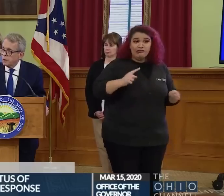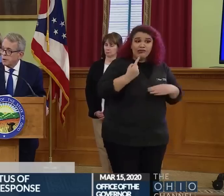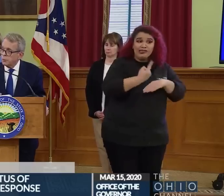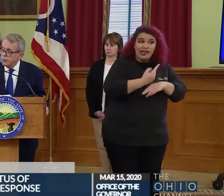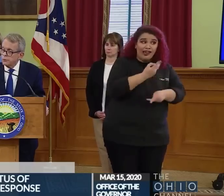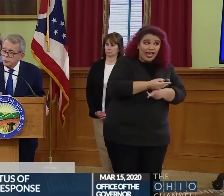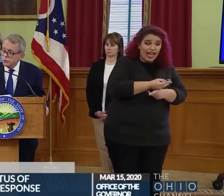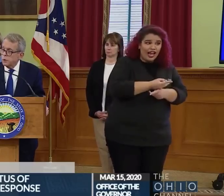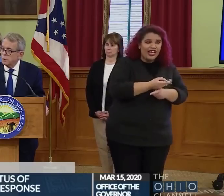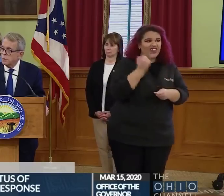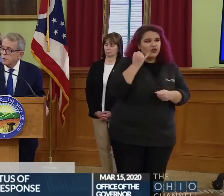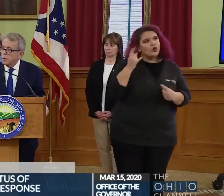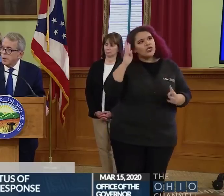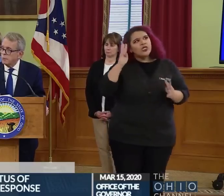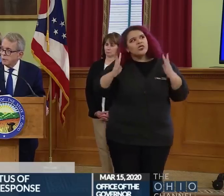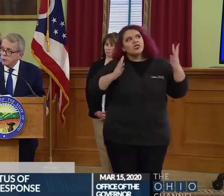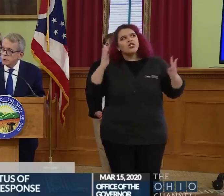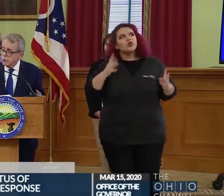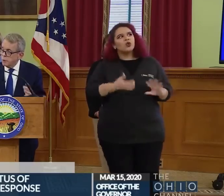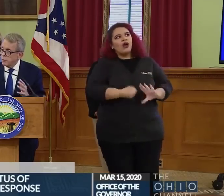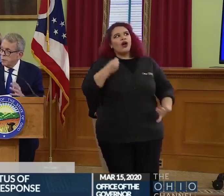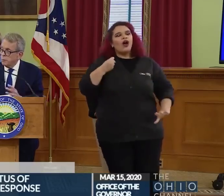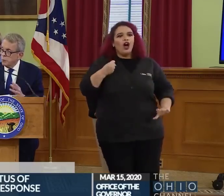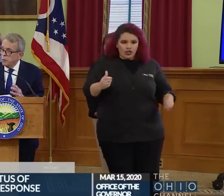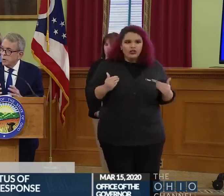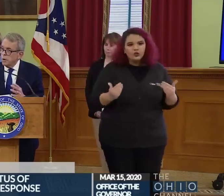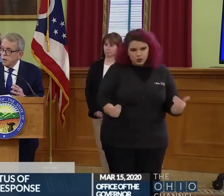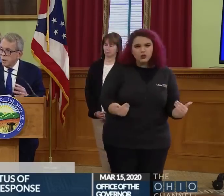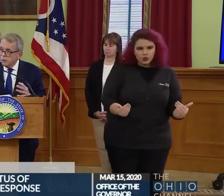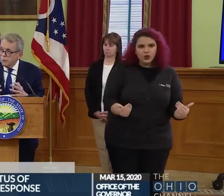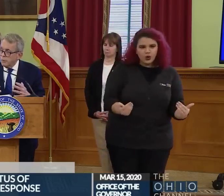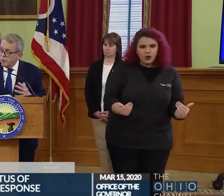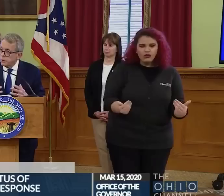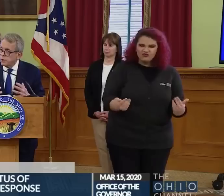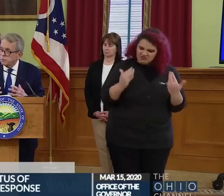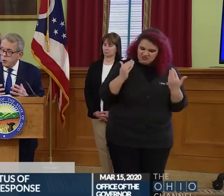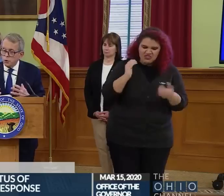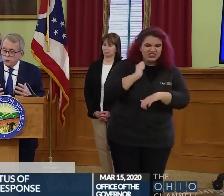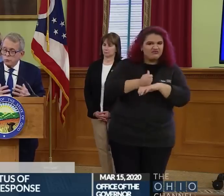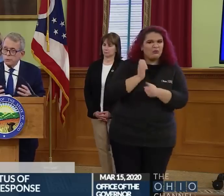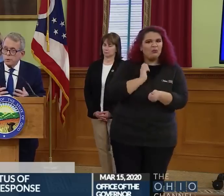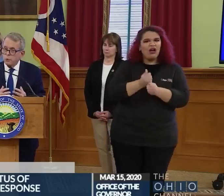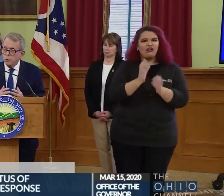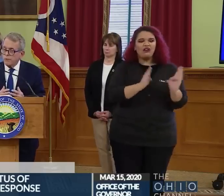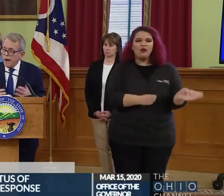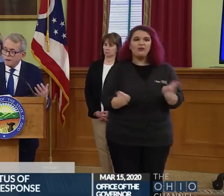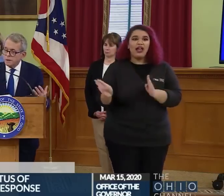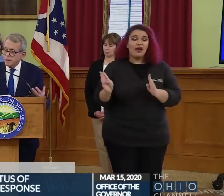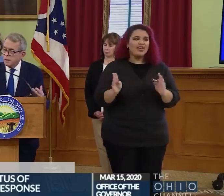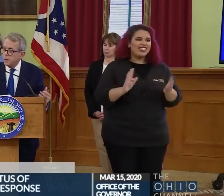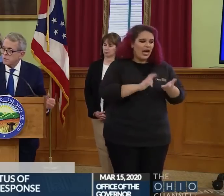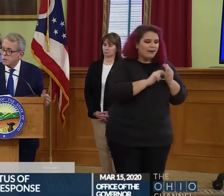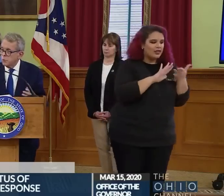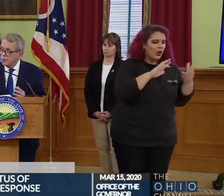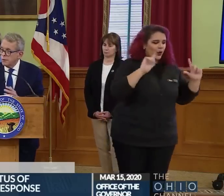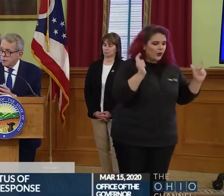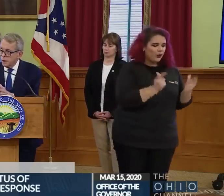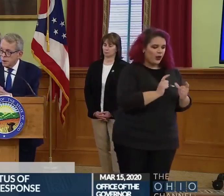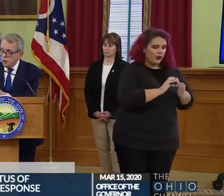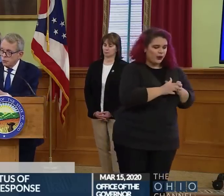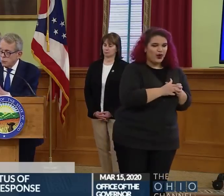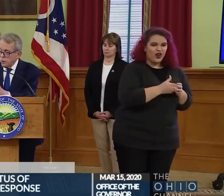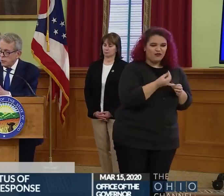of daycare, please do so. It reduces the number of people, makes it a smaller group of people. We've asked the daycares to do